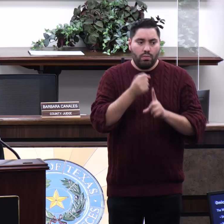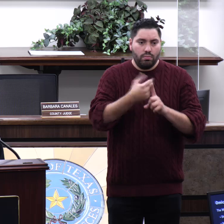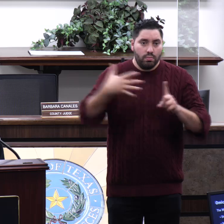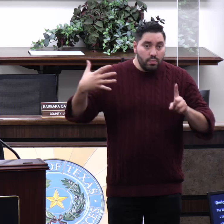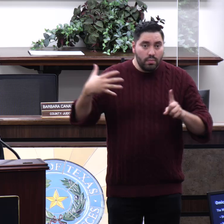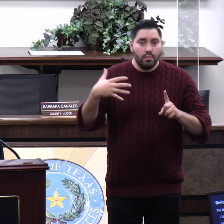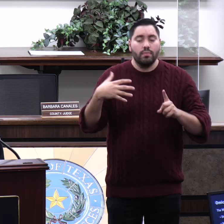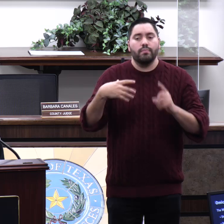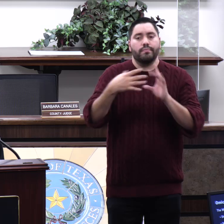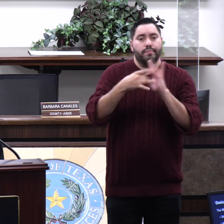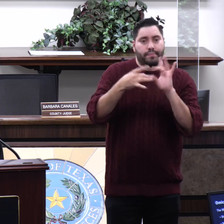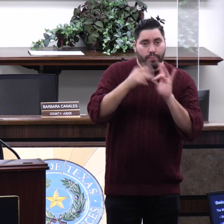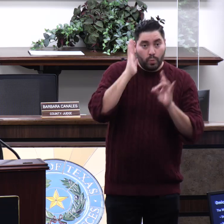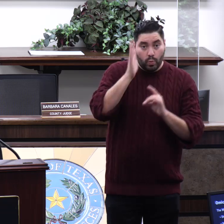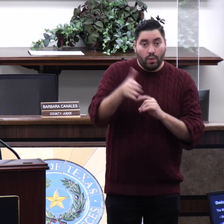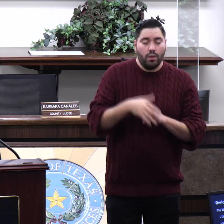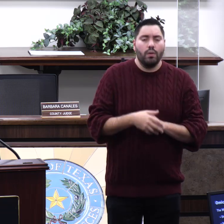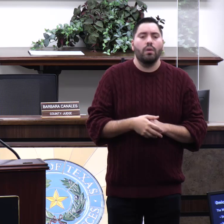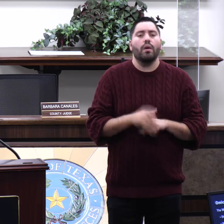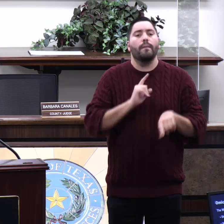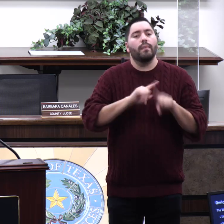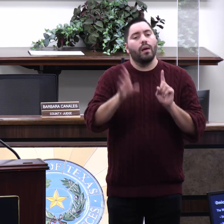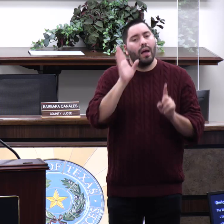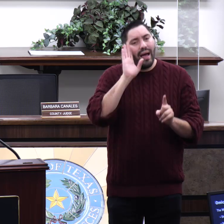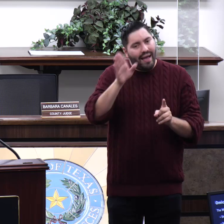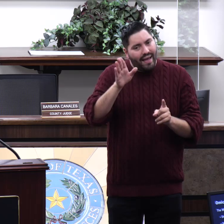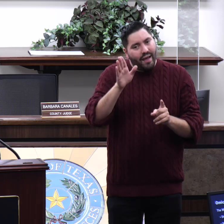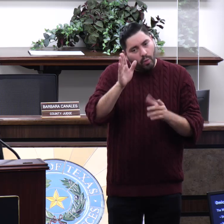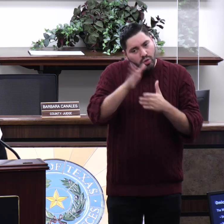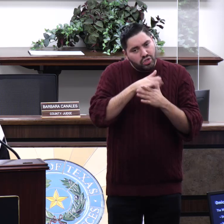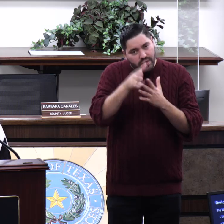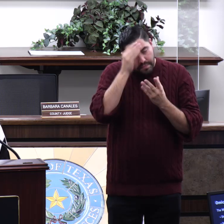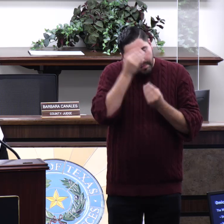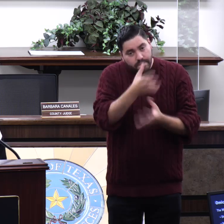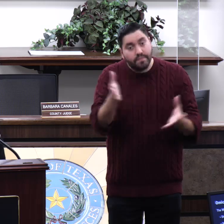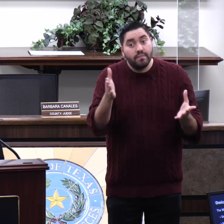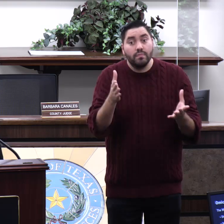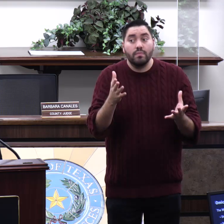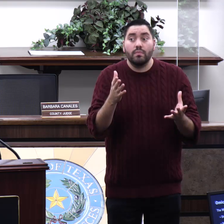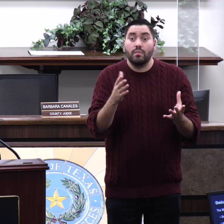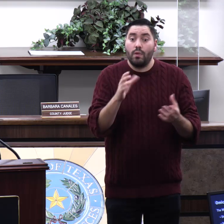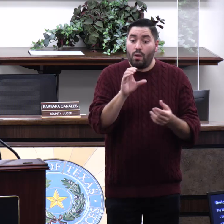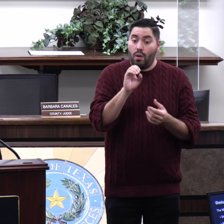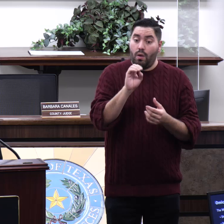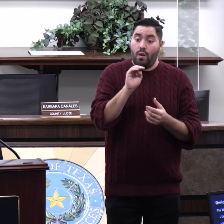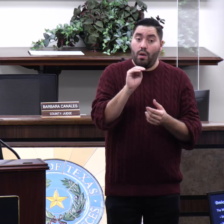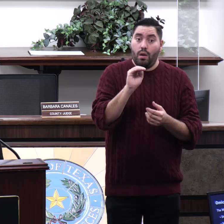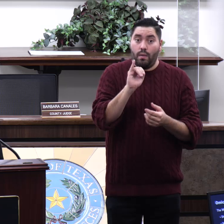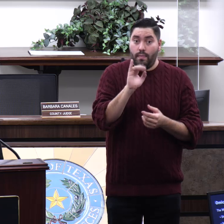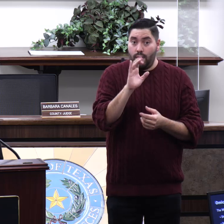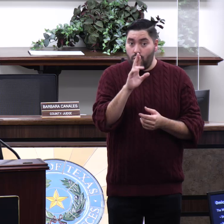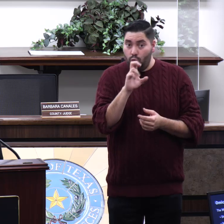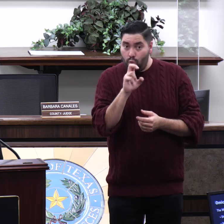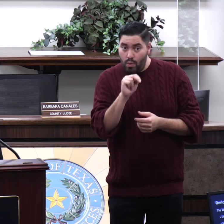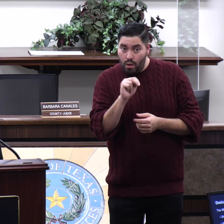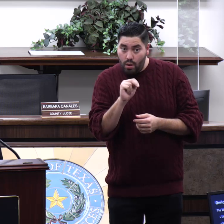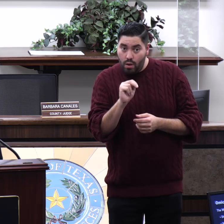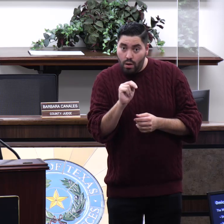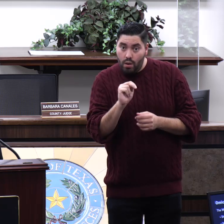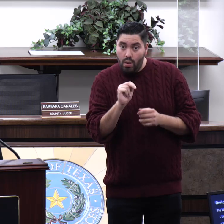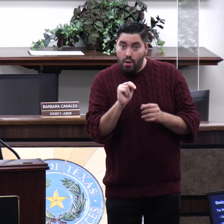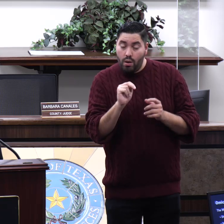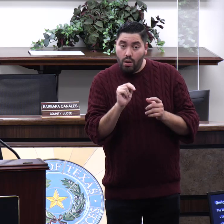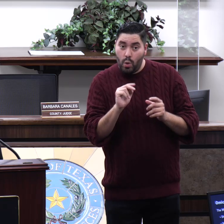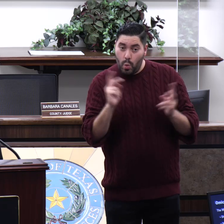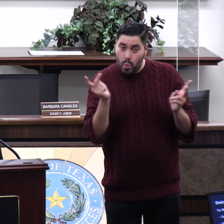in just a few minutes. But I will briefly share that it is not yet clear whether the Omicron variant is more severe compared to